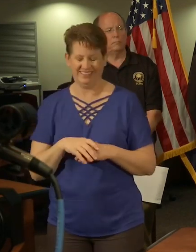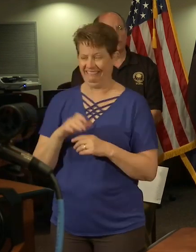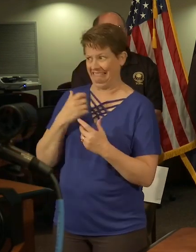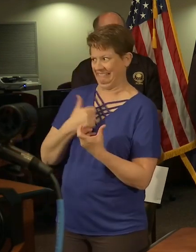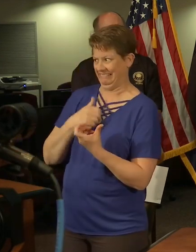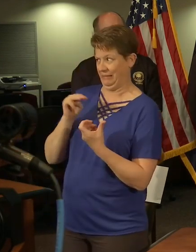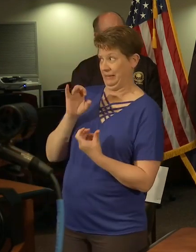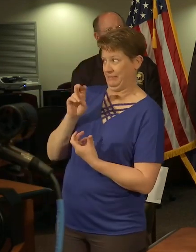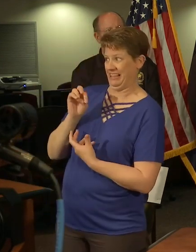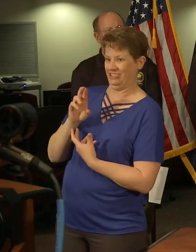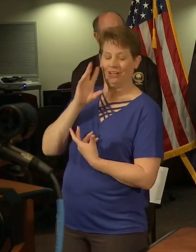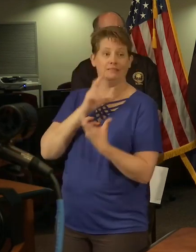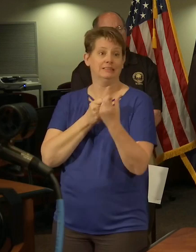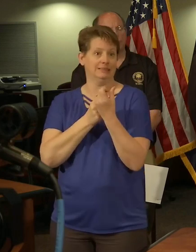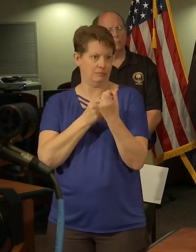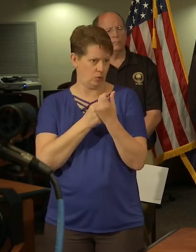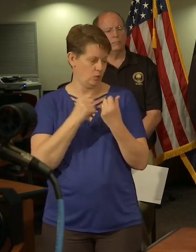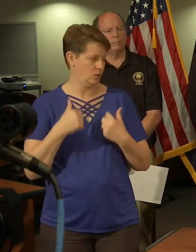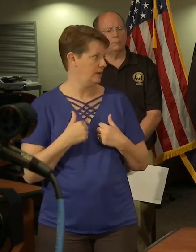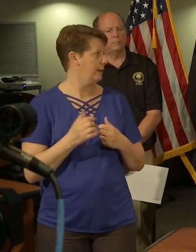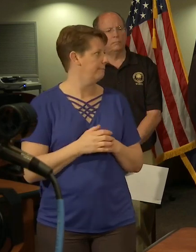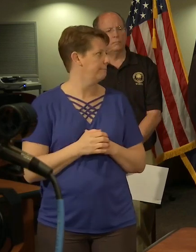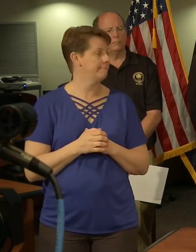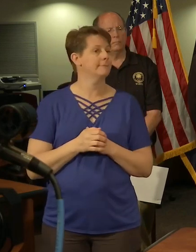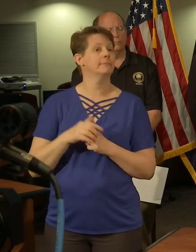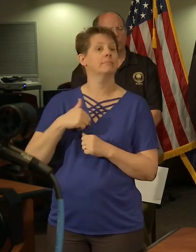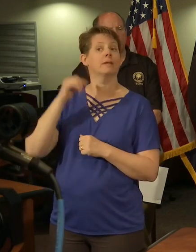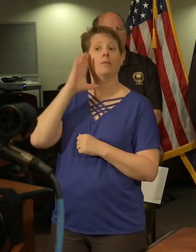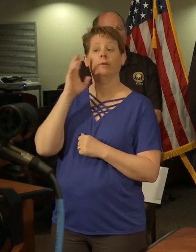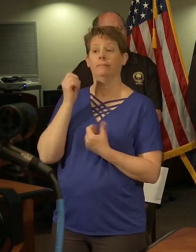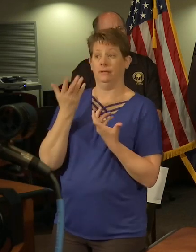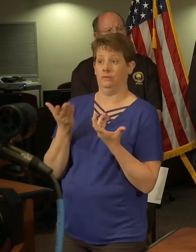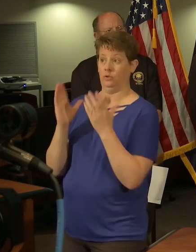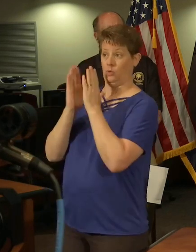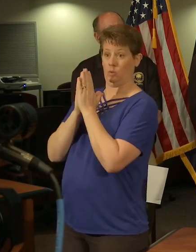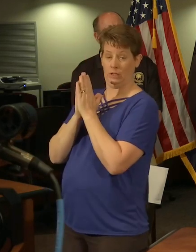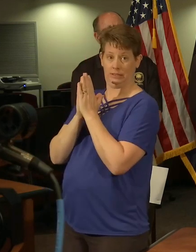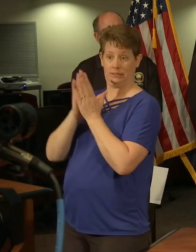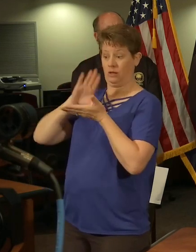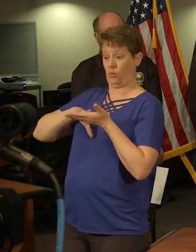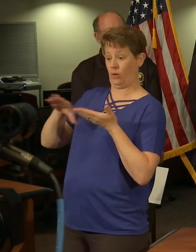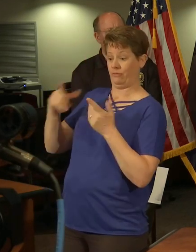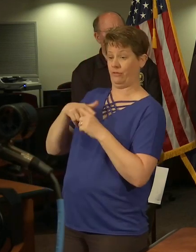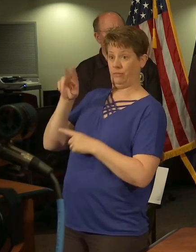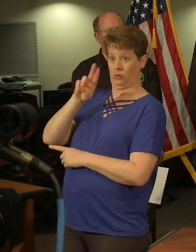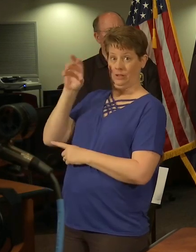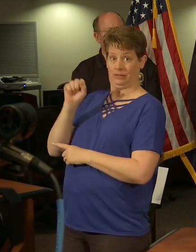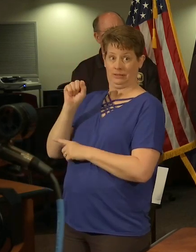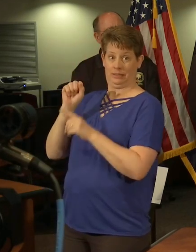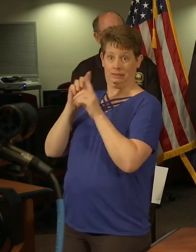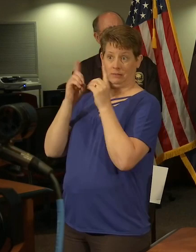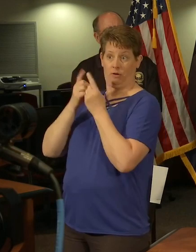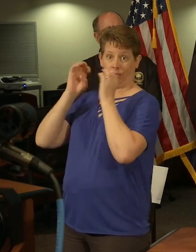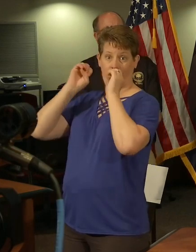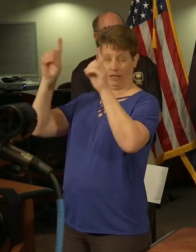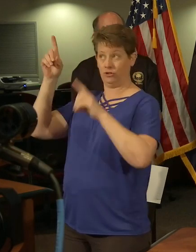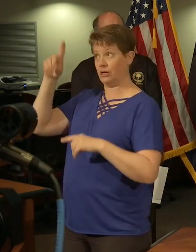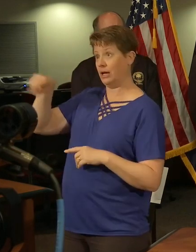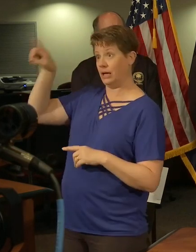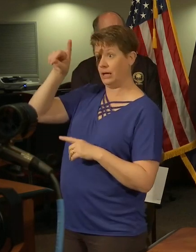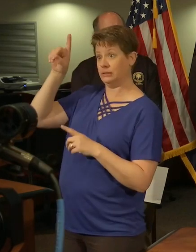Governor McMaster, that I will be seeking a waiver from the United States Department of Education